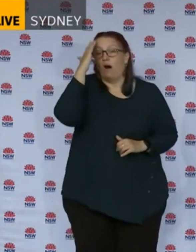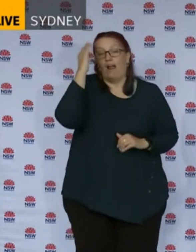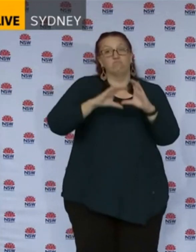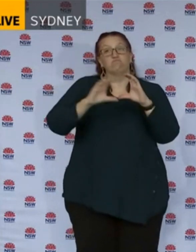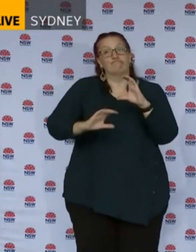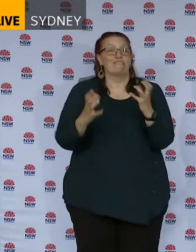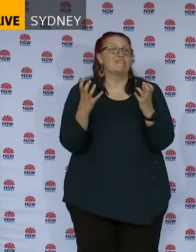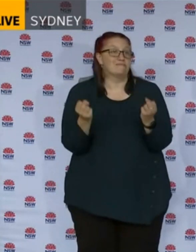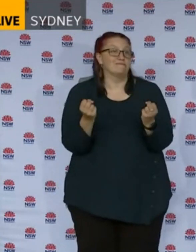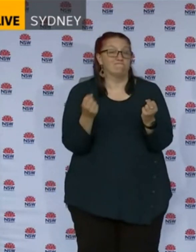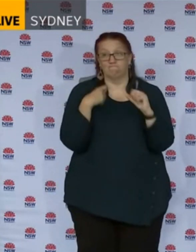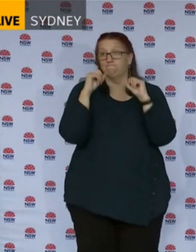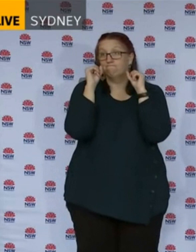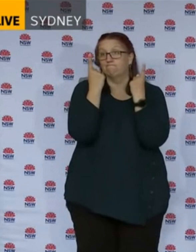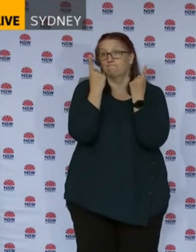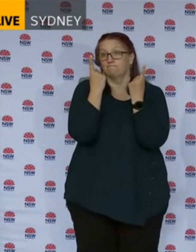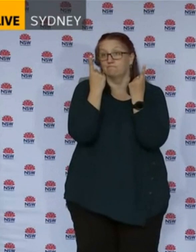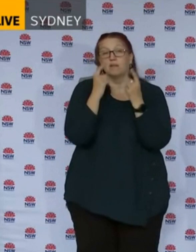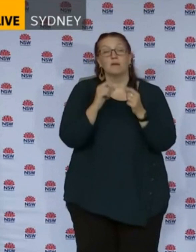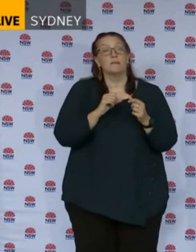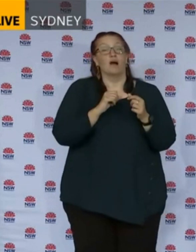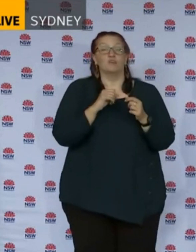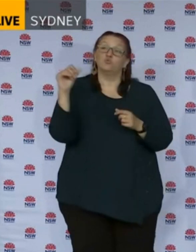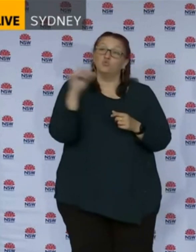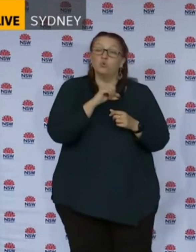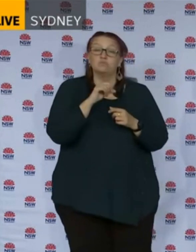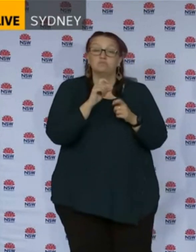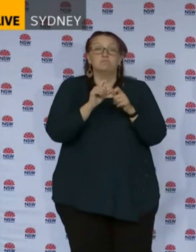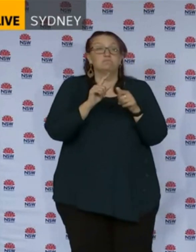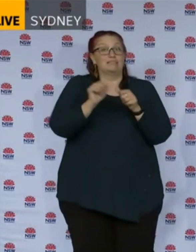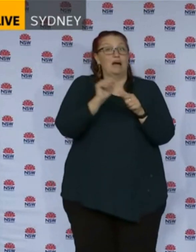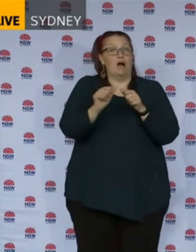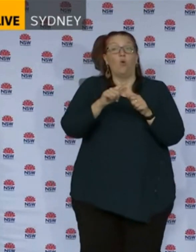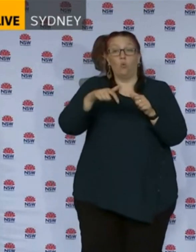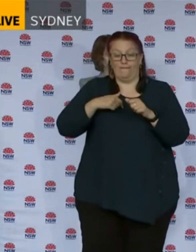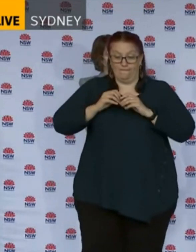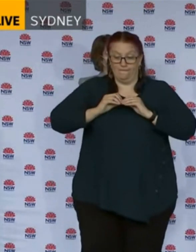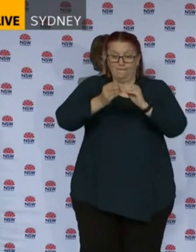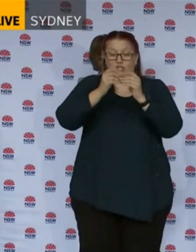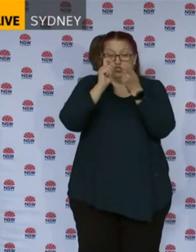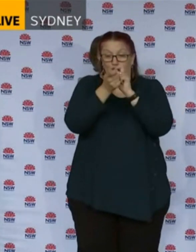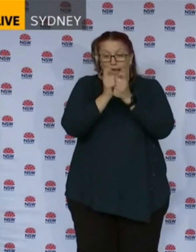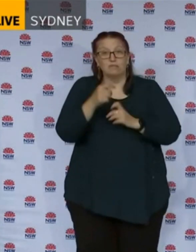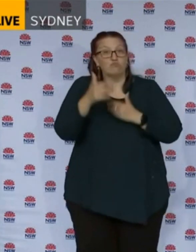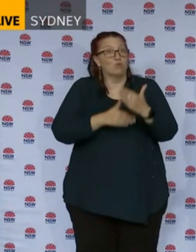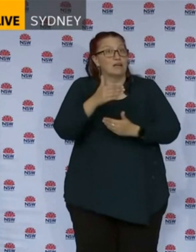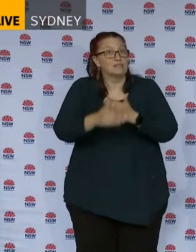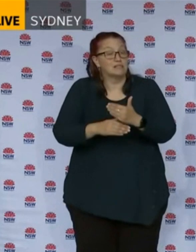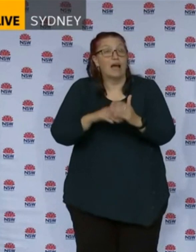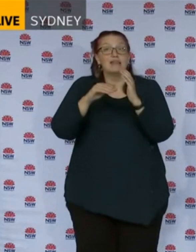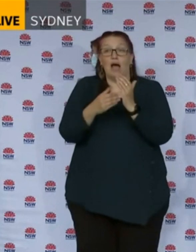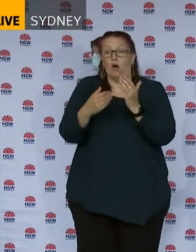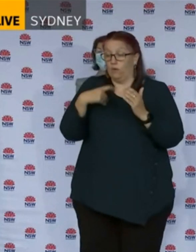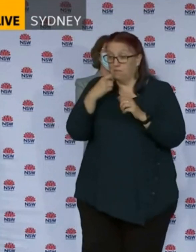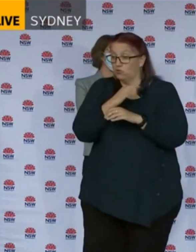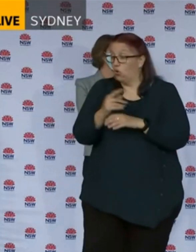and the communication could have been more efficiently done. We've identified the issue. We are now